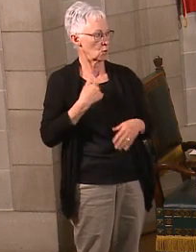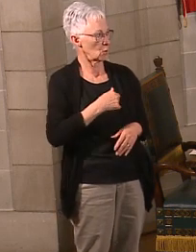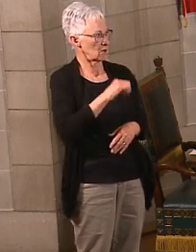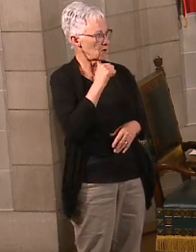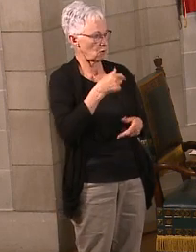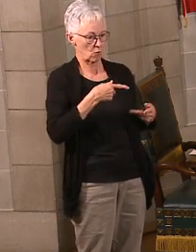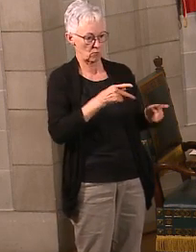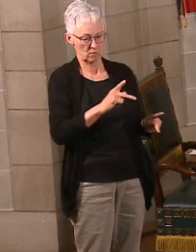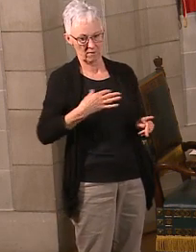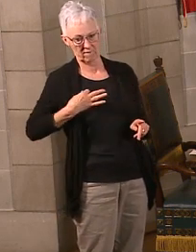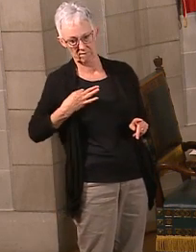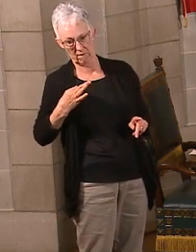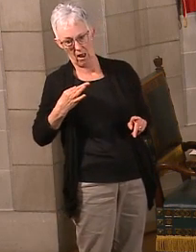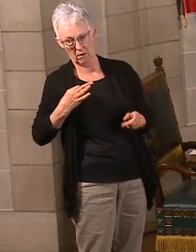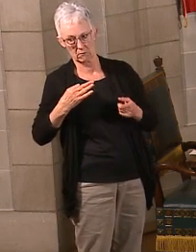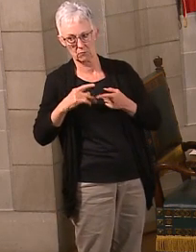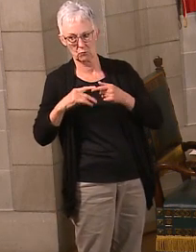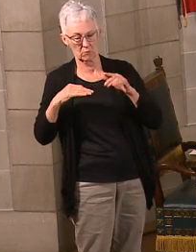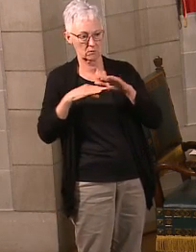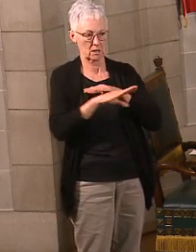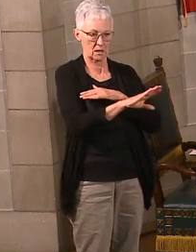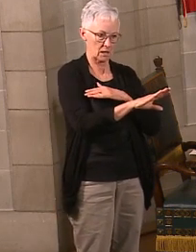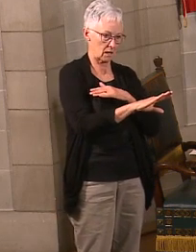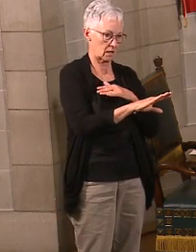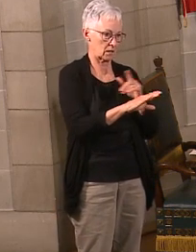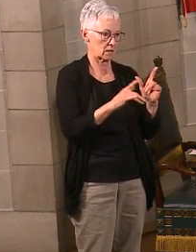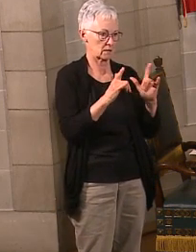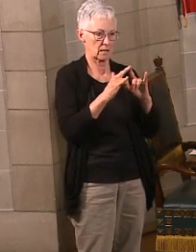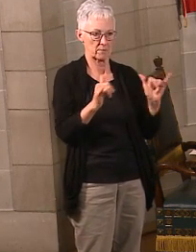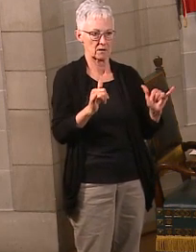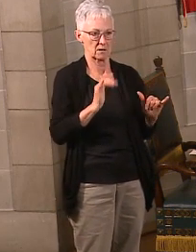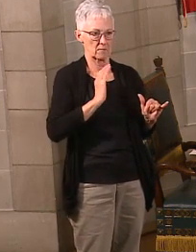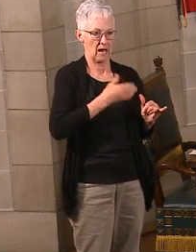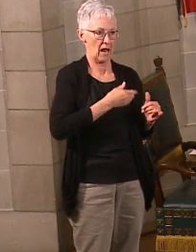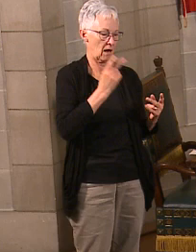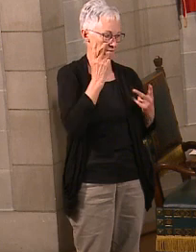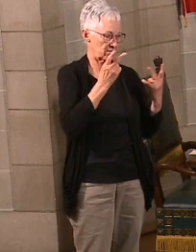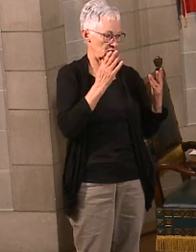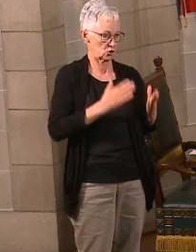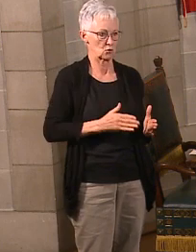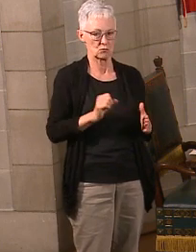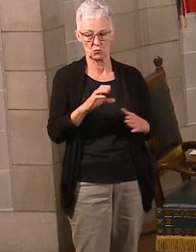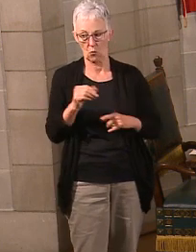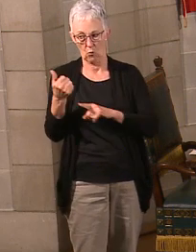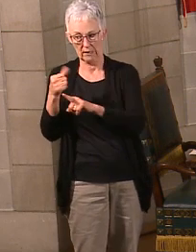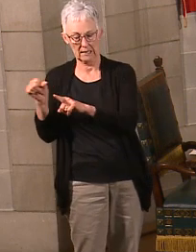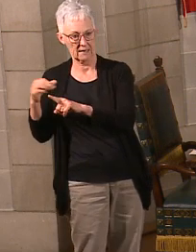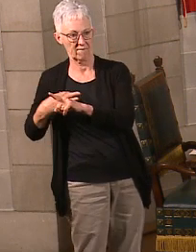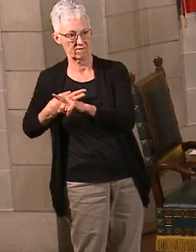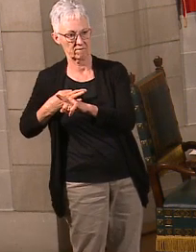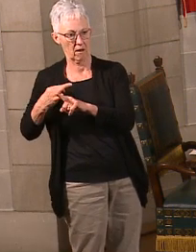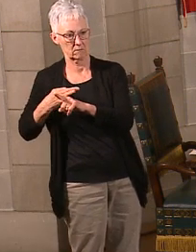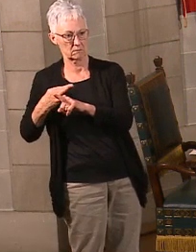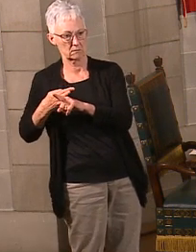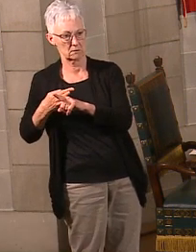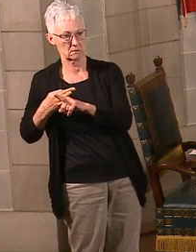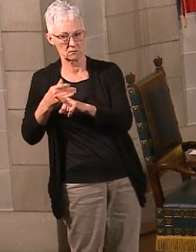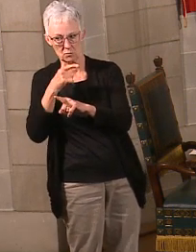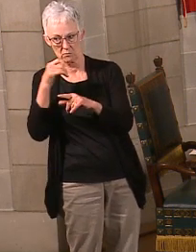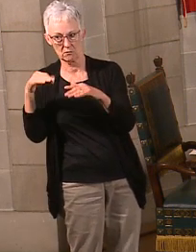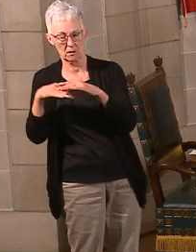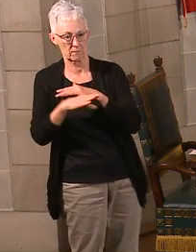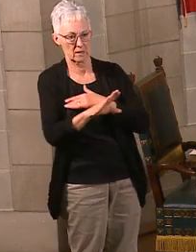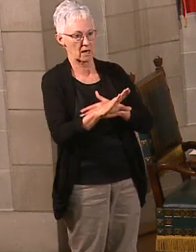same time as our inmate visitors. So any of those volunteer-led activities have all stopped. I think